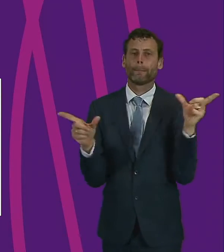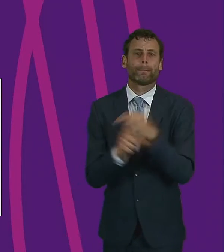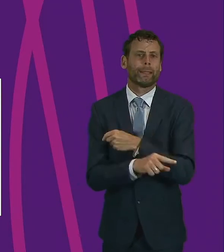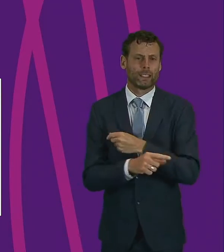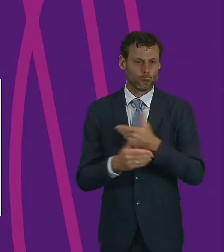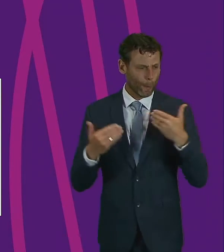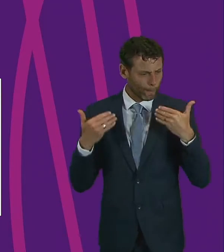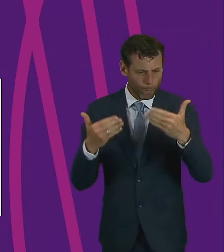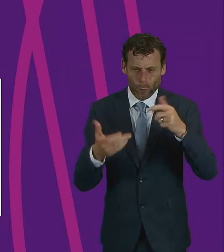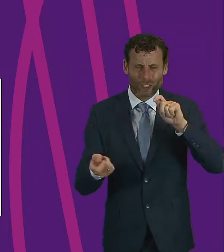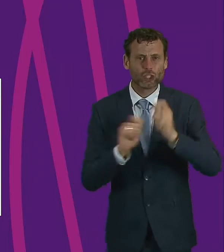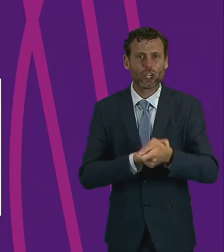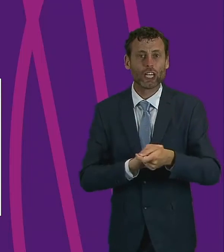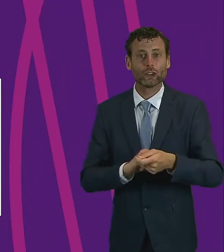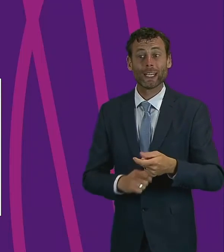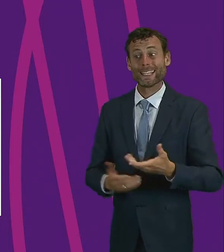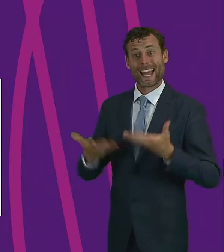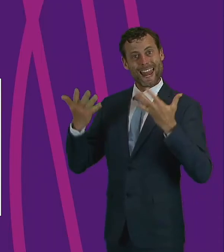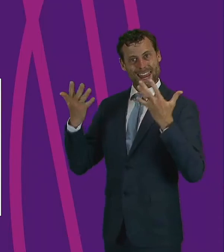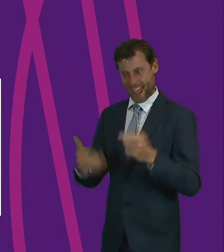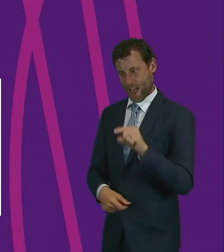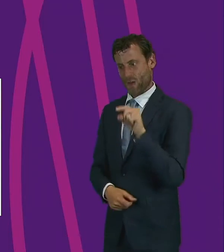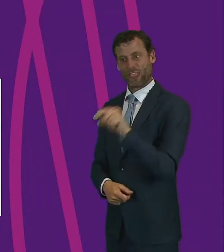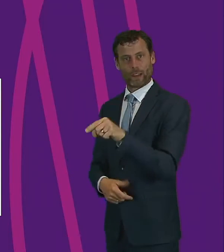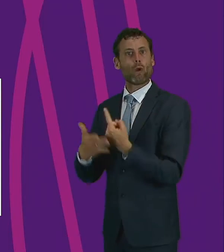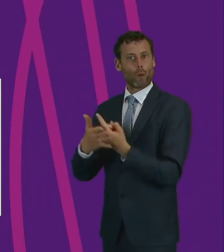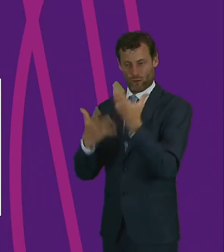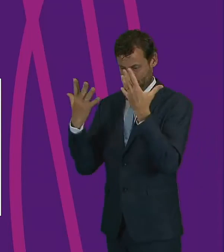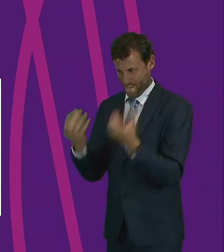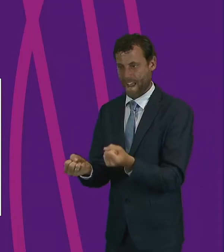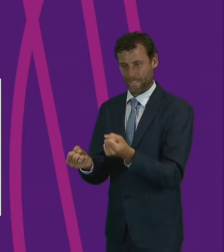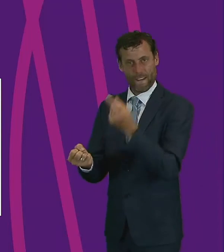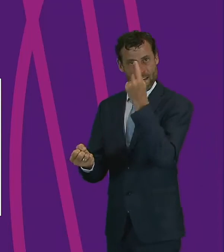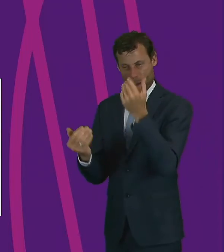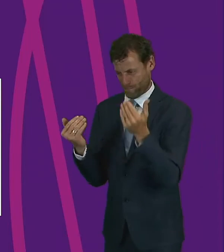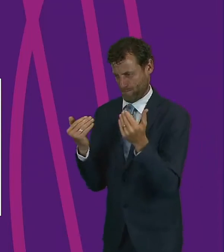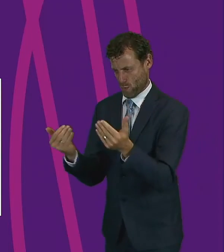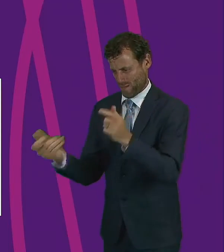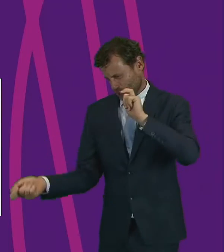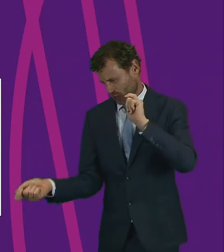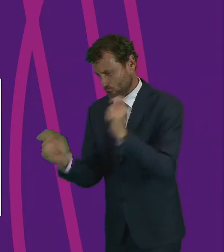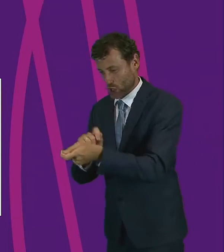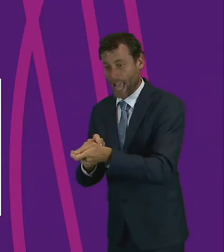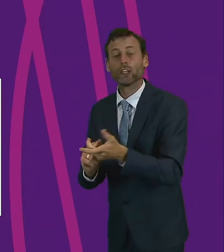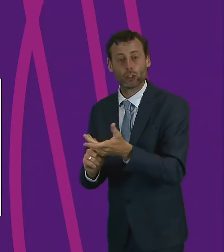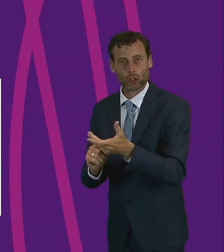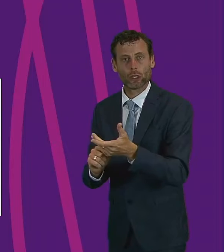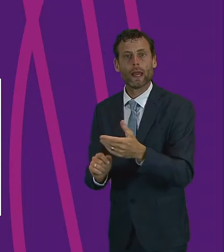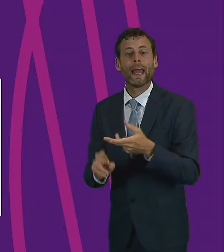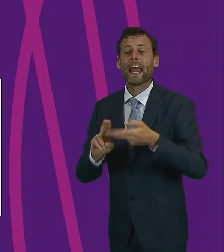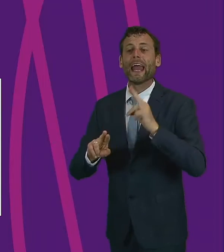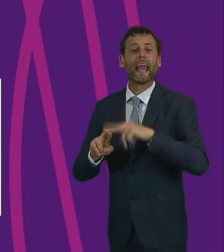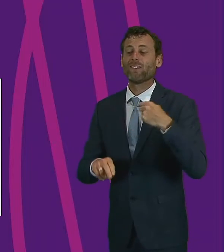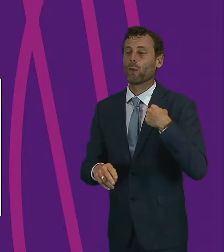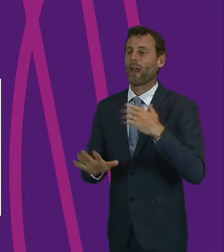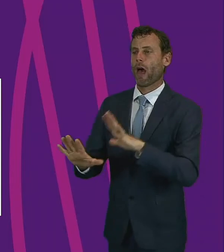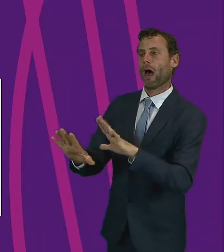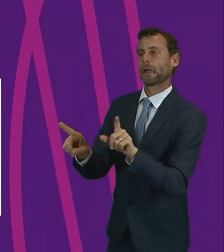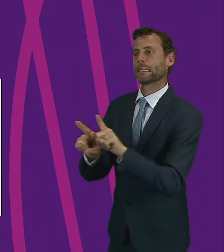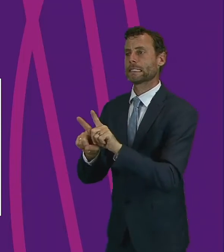will forgive us if we do not change radically this time round. We must build back better. That must be